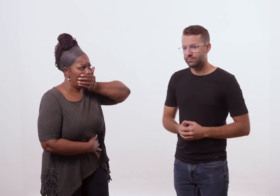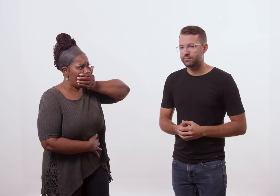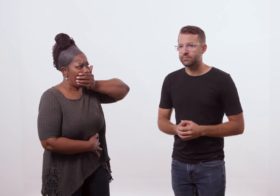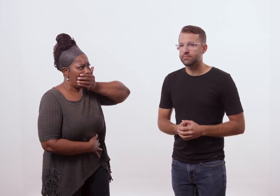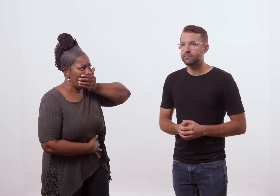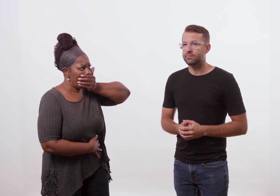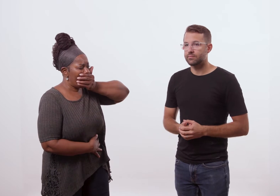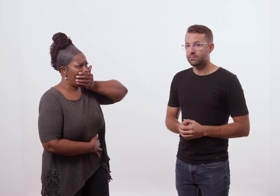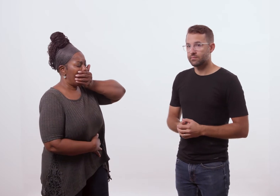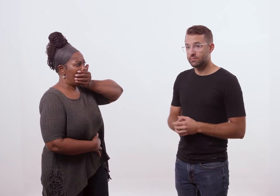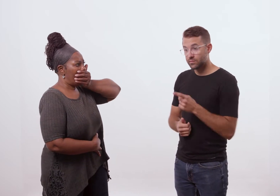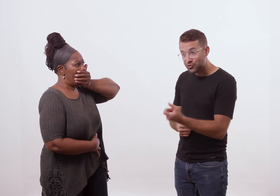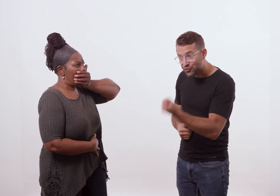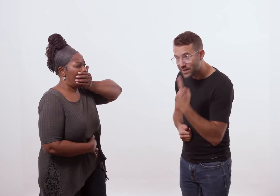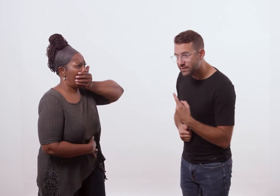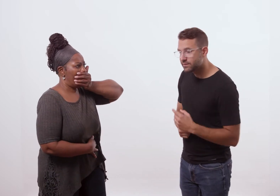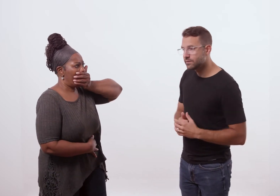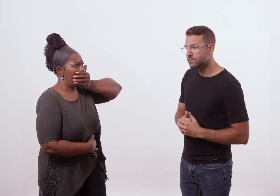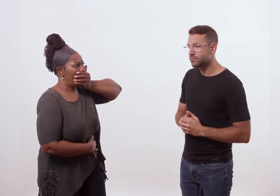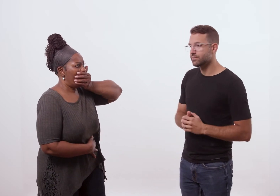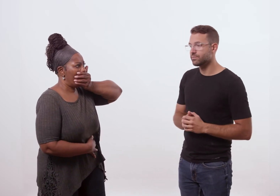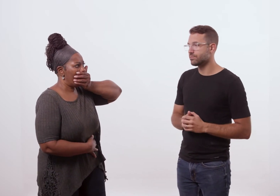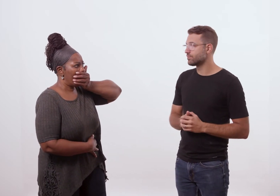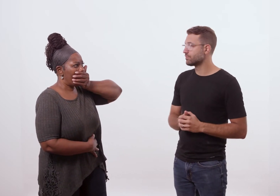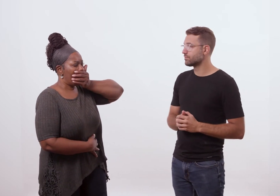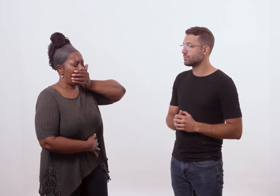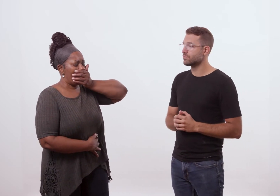Do you understand?